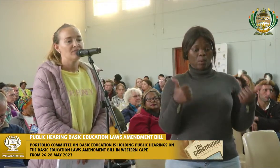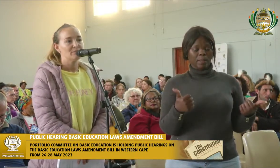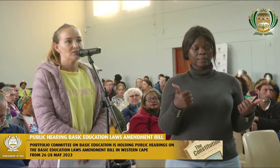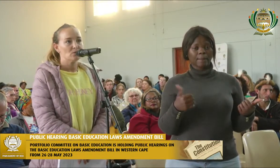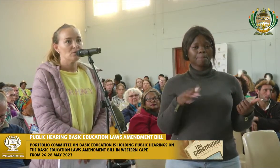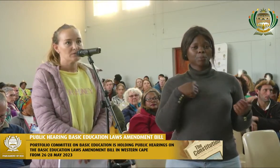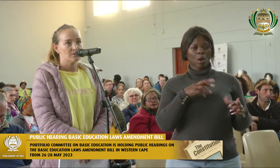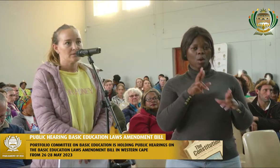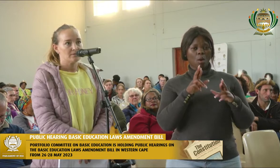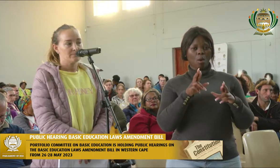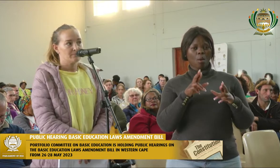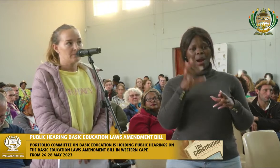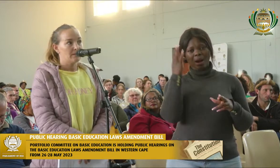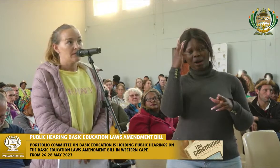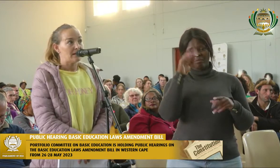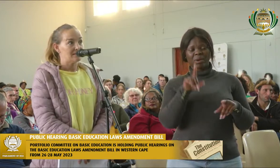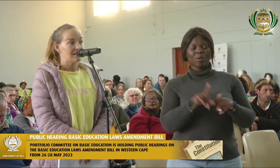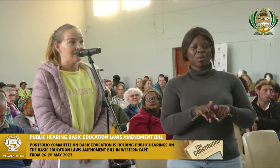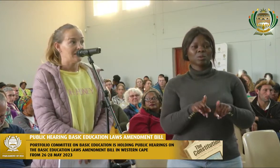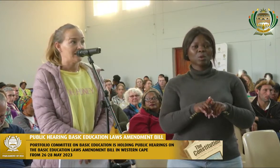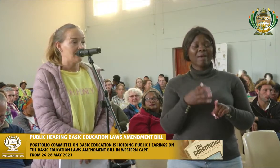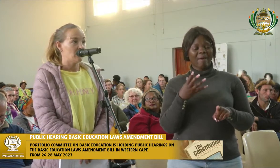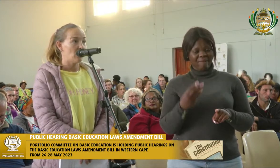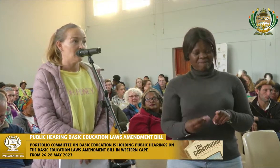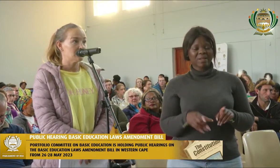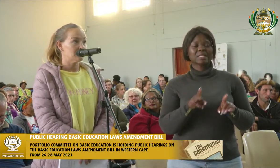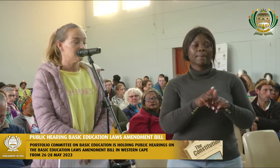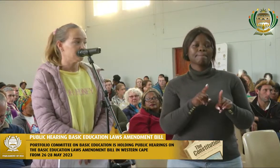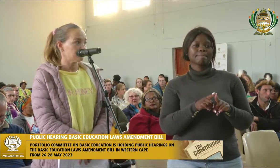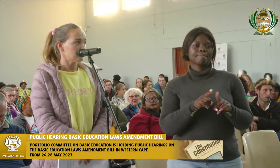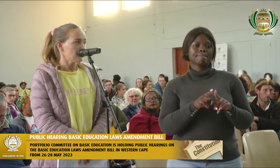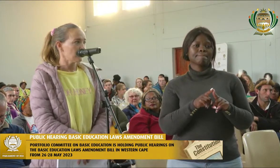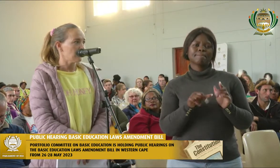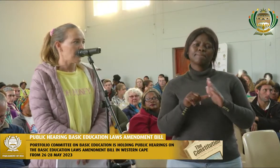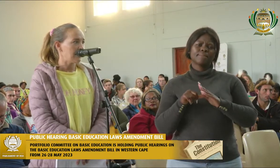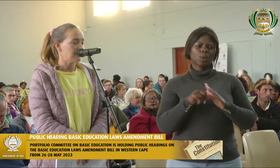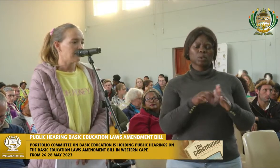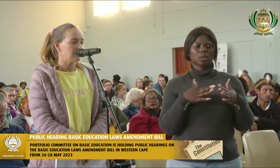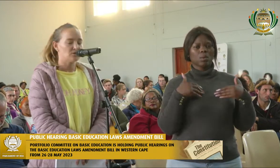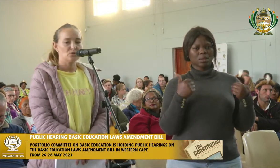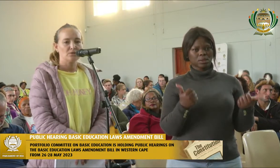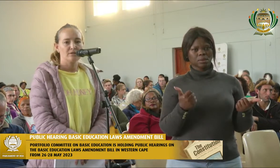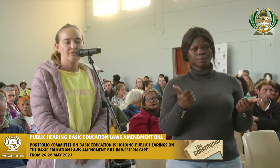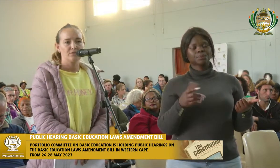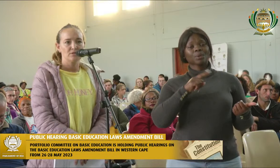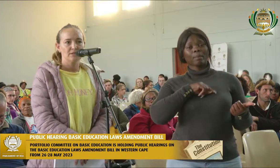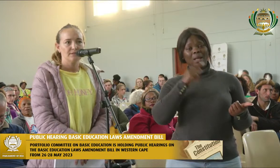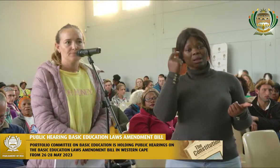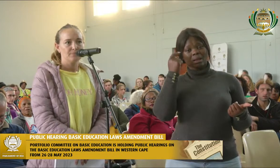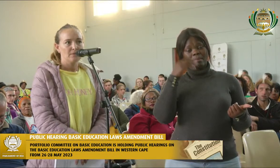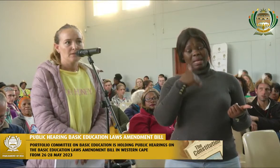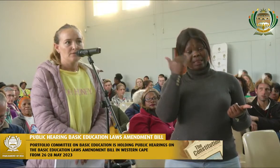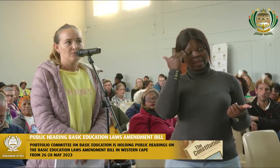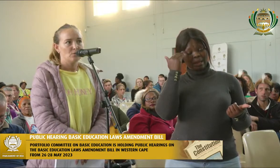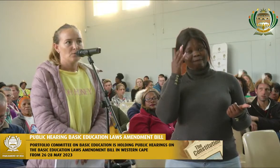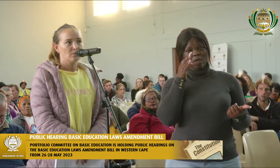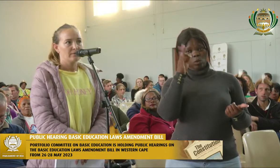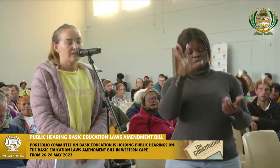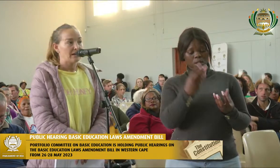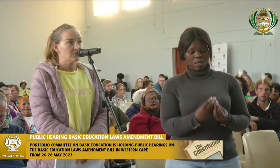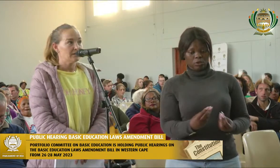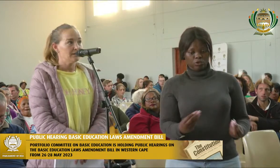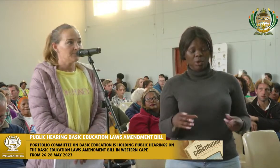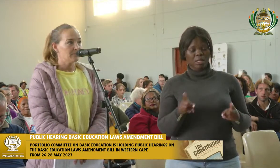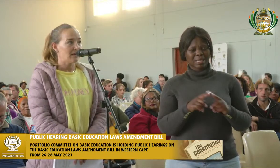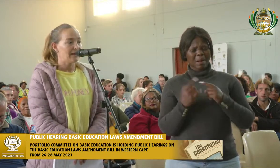that the government also has that at their heart. I think that the children are the future for